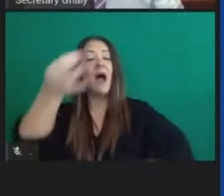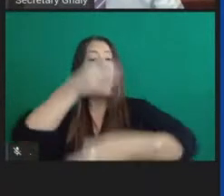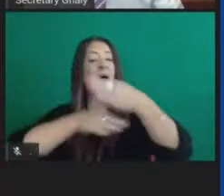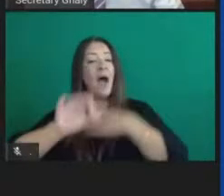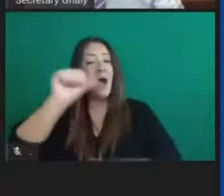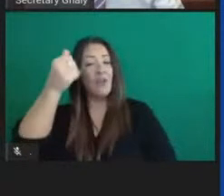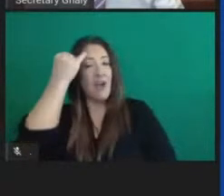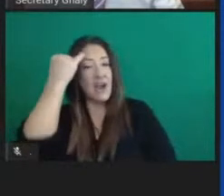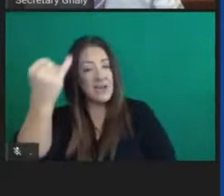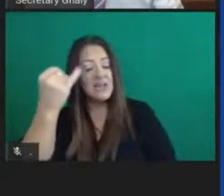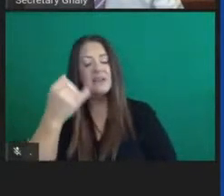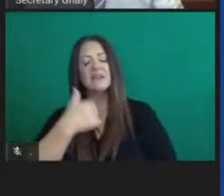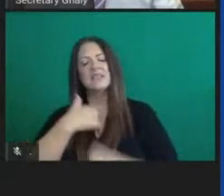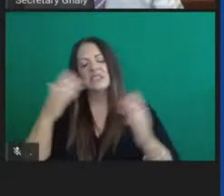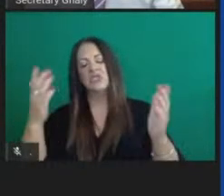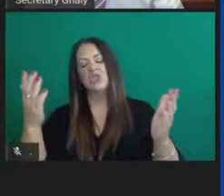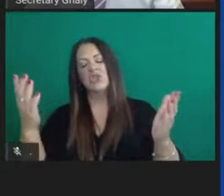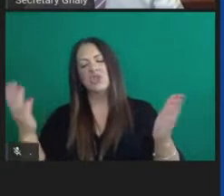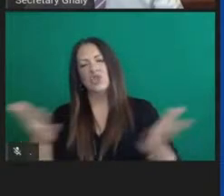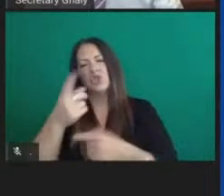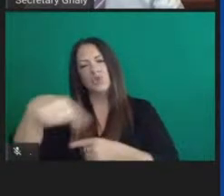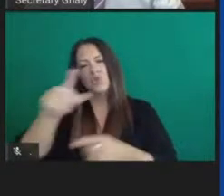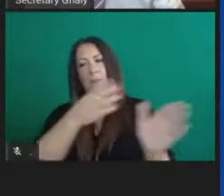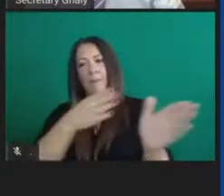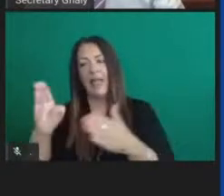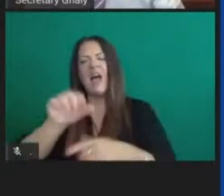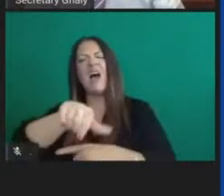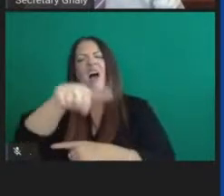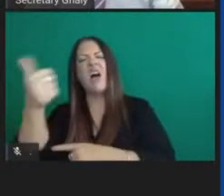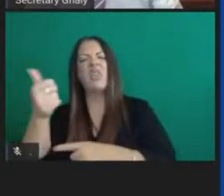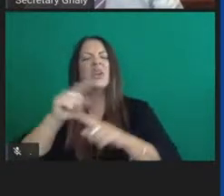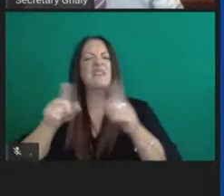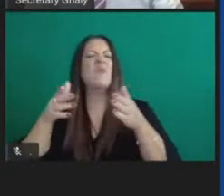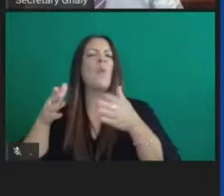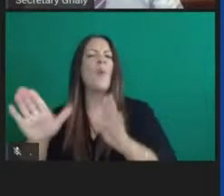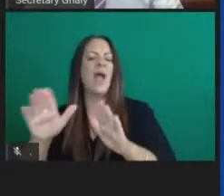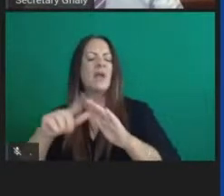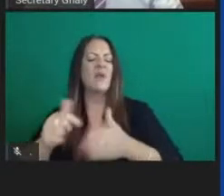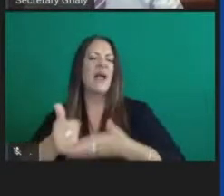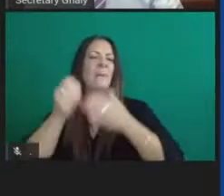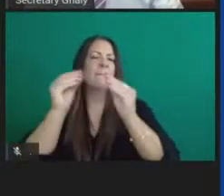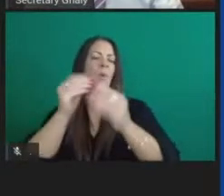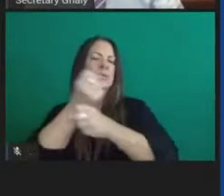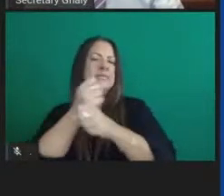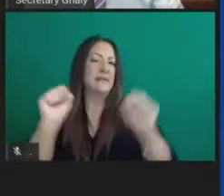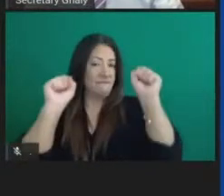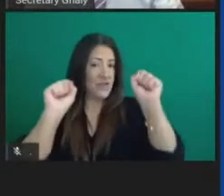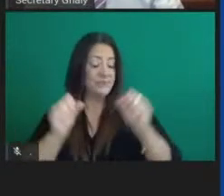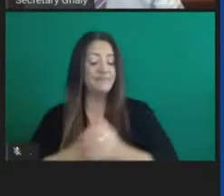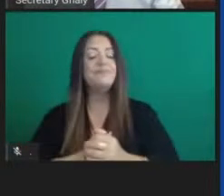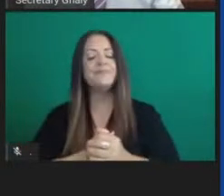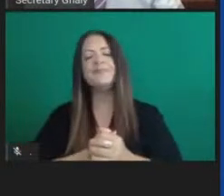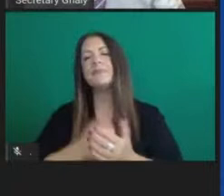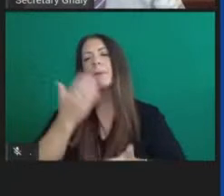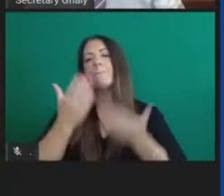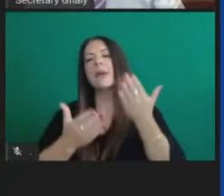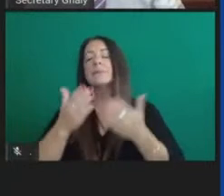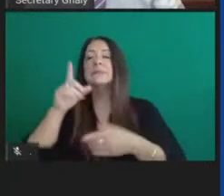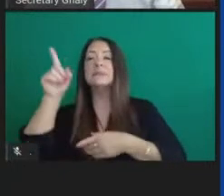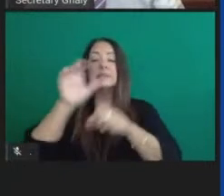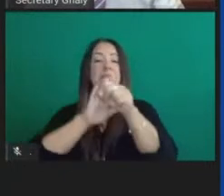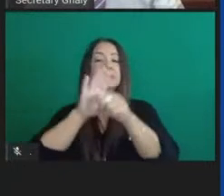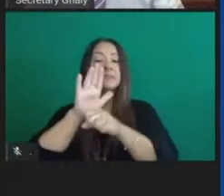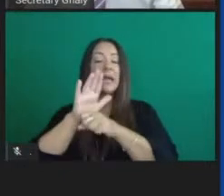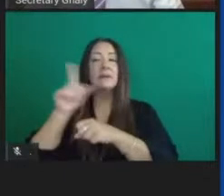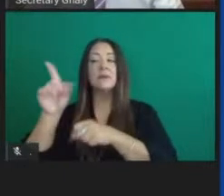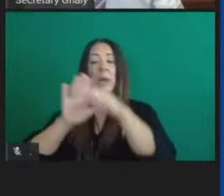should plan now on safer alternatives. We also know that the state guidance may be supplemented,